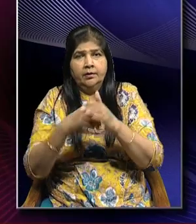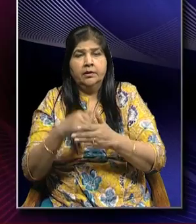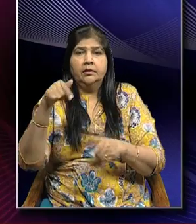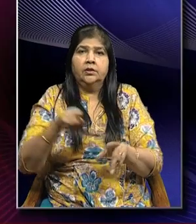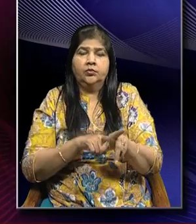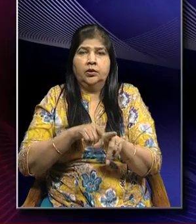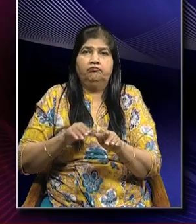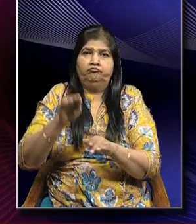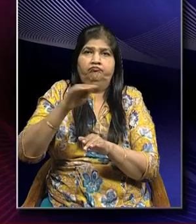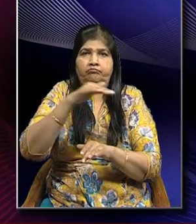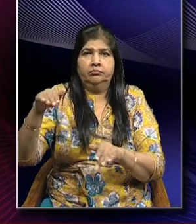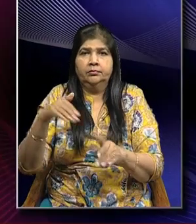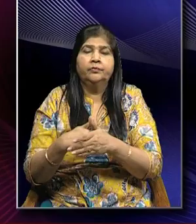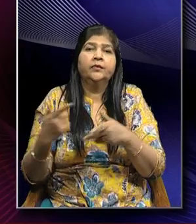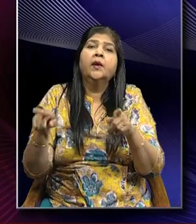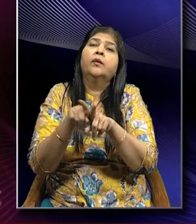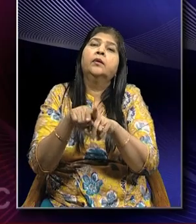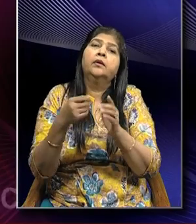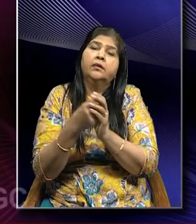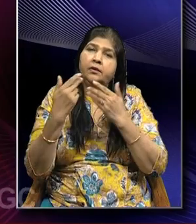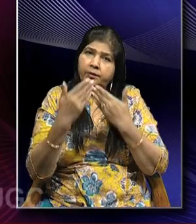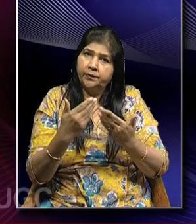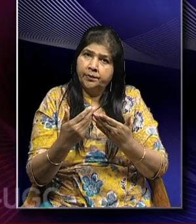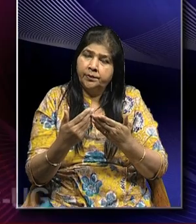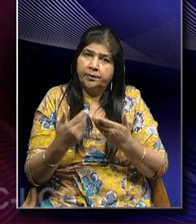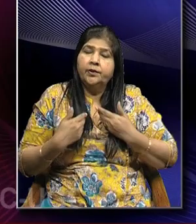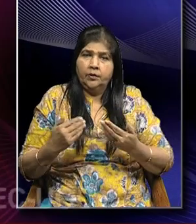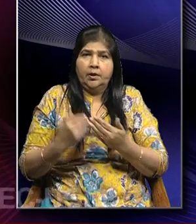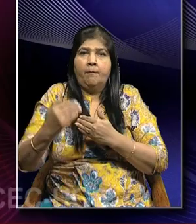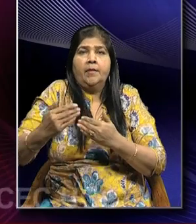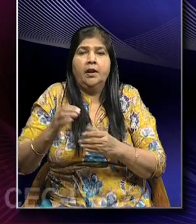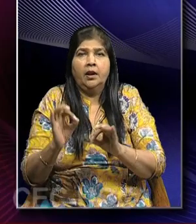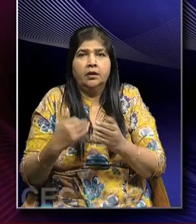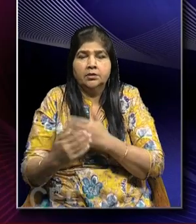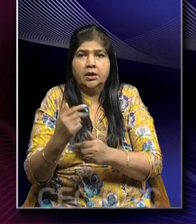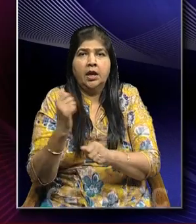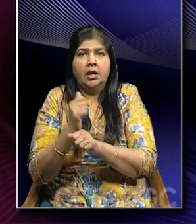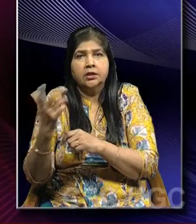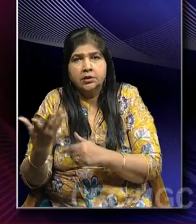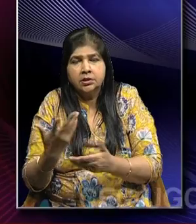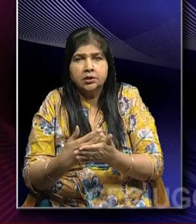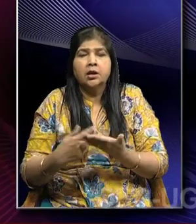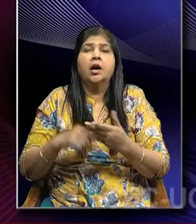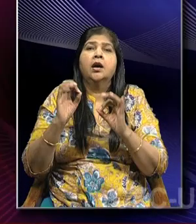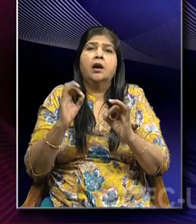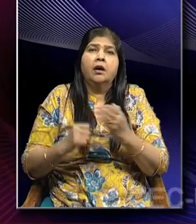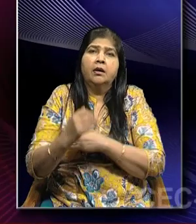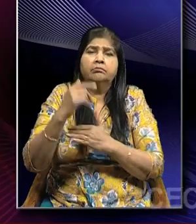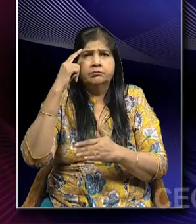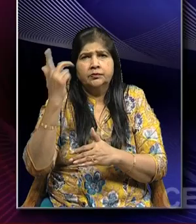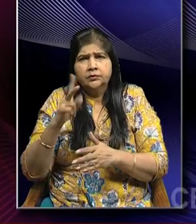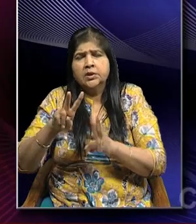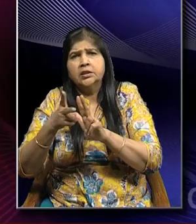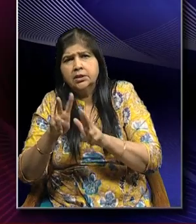you stand here, and accordingly you can make improvements into your actions, into your plans, into your strategies,